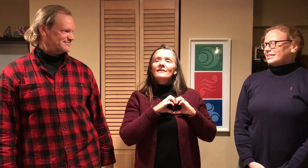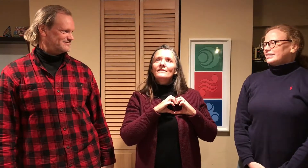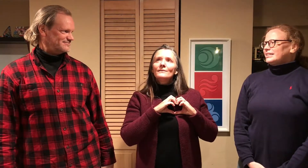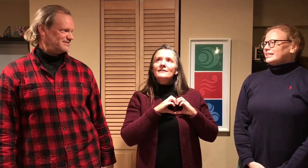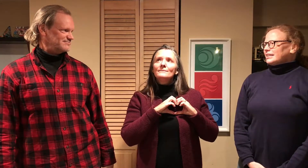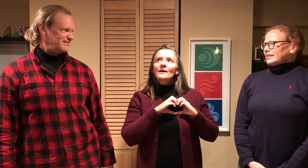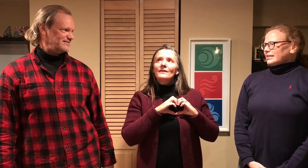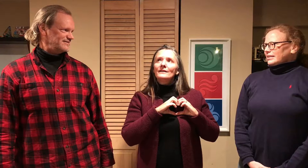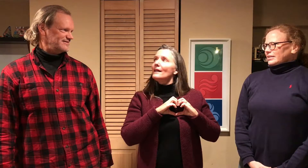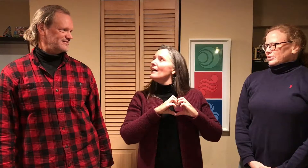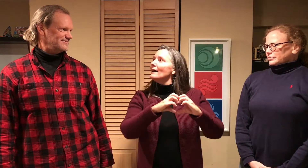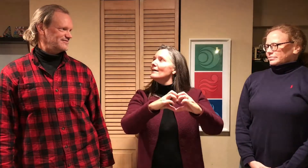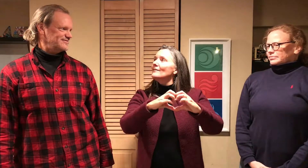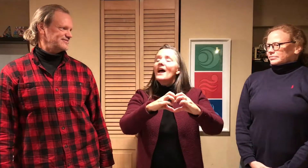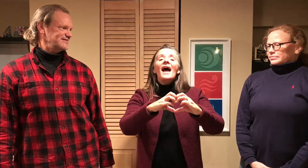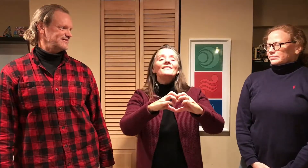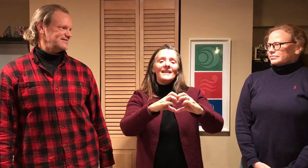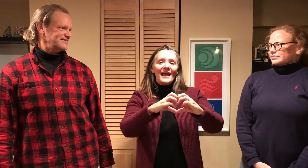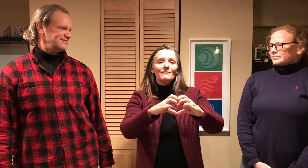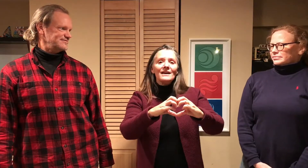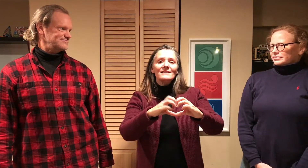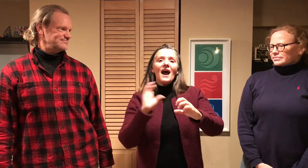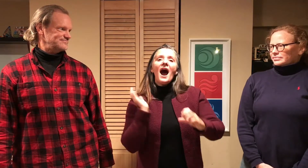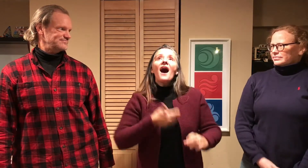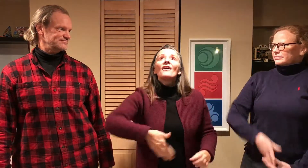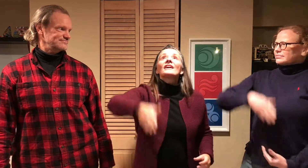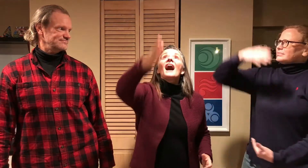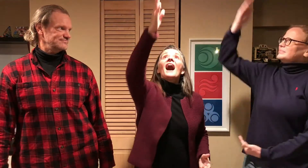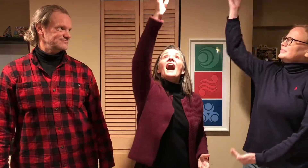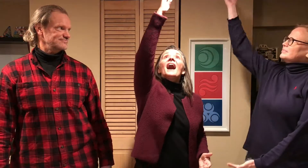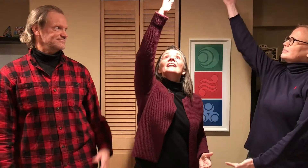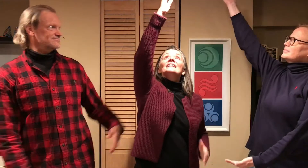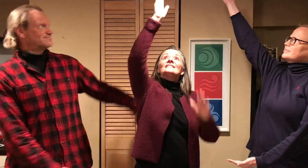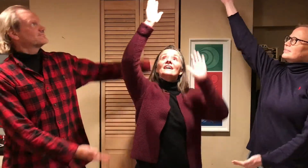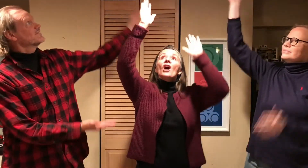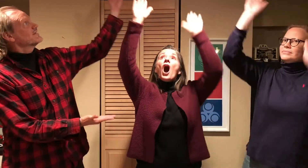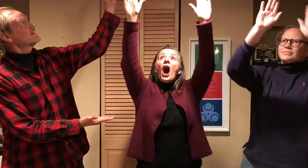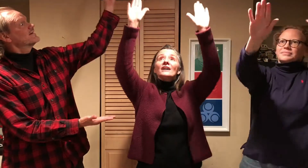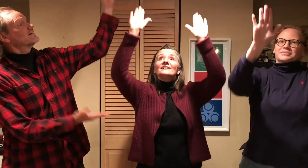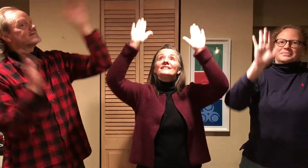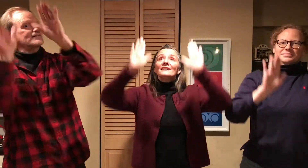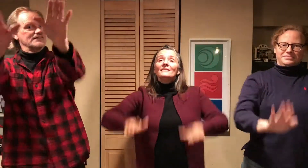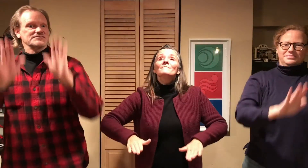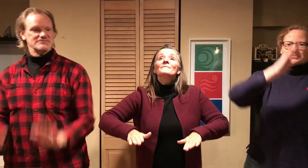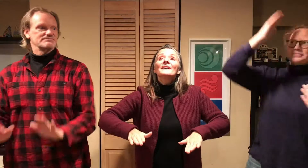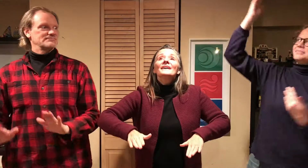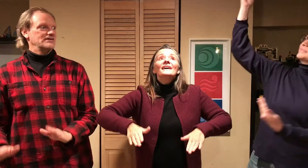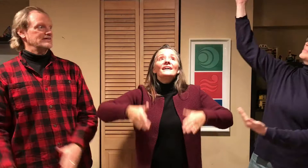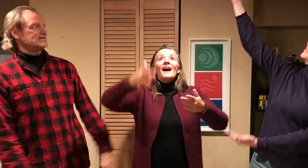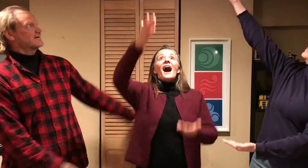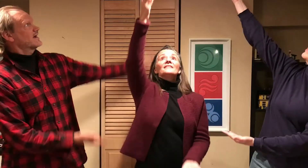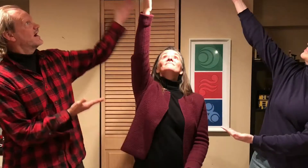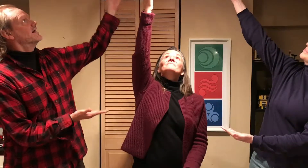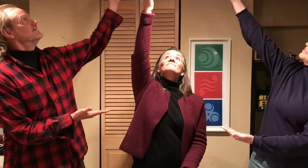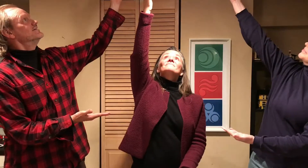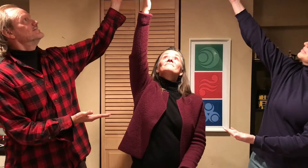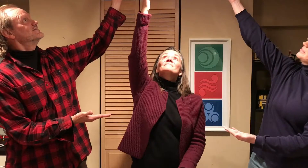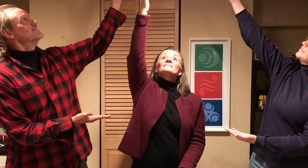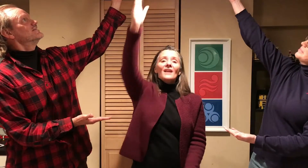With wisdom, power, and love. And then end with, our God is an awesome God.